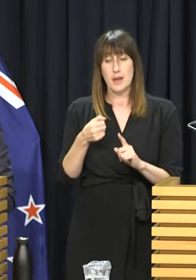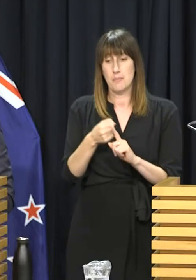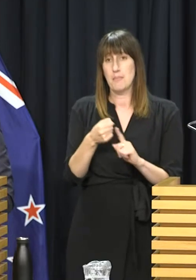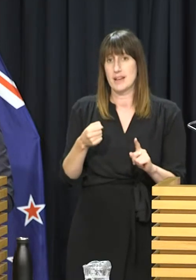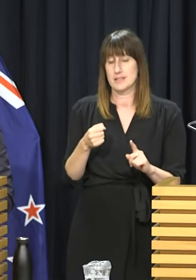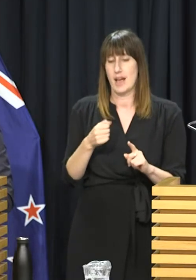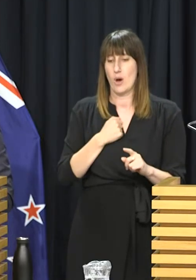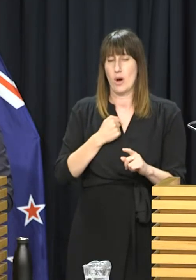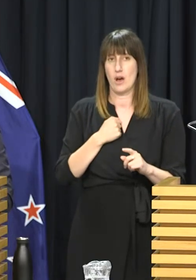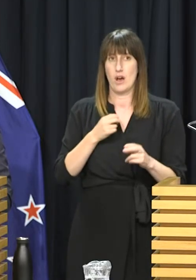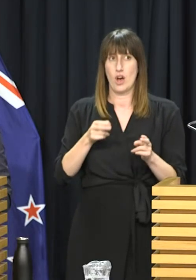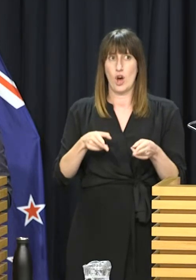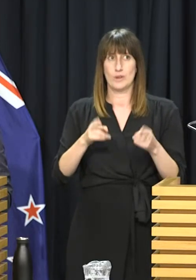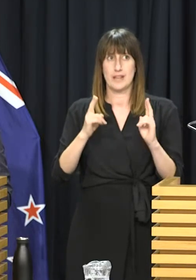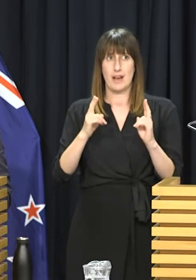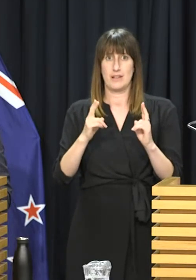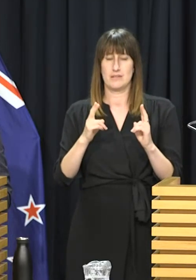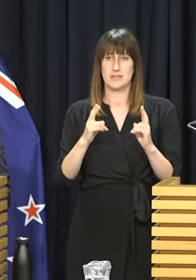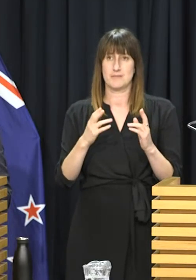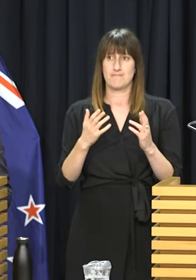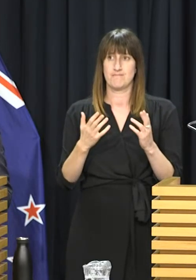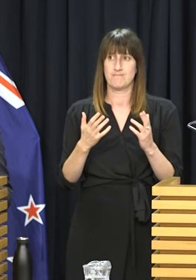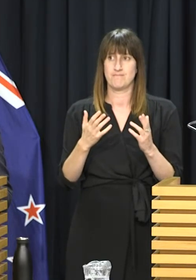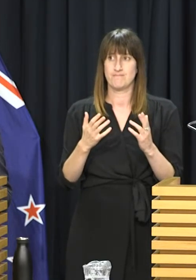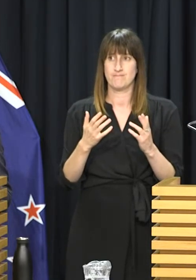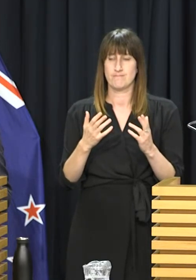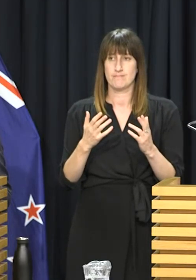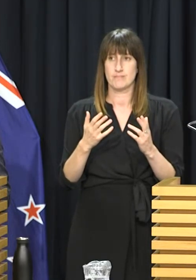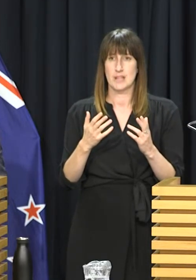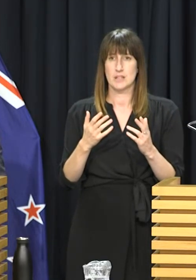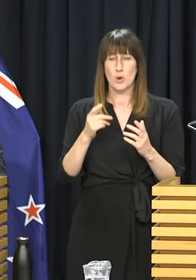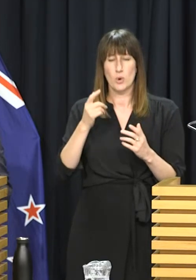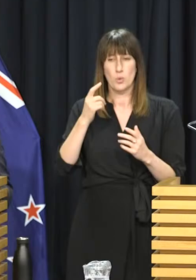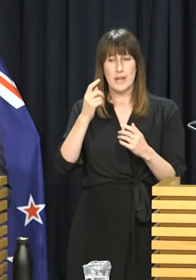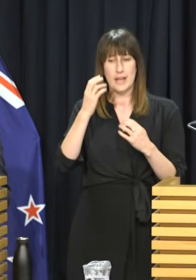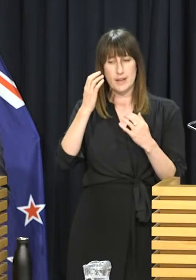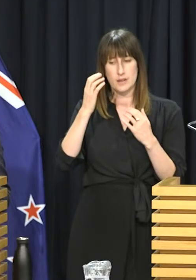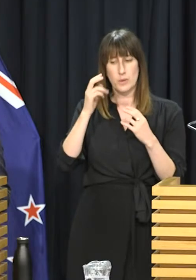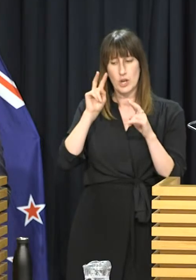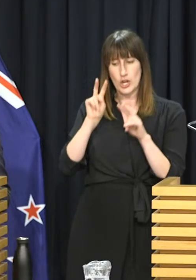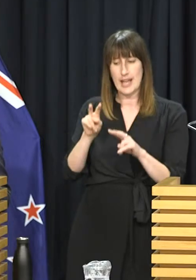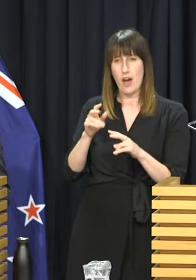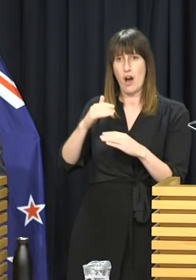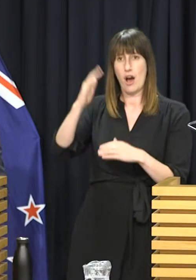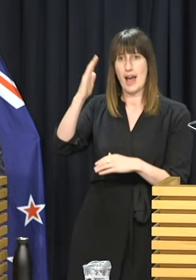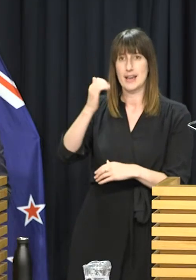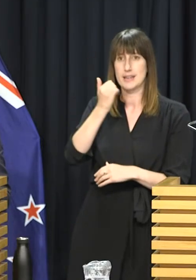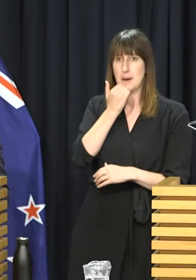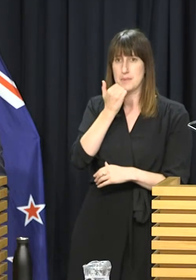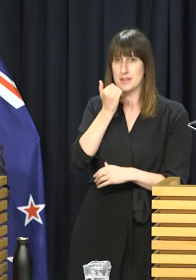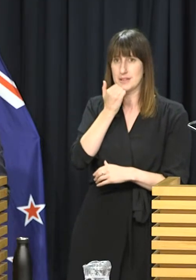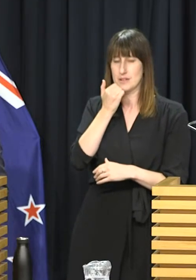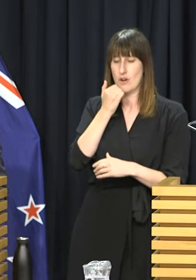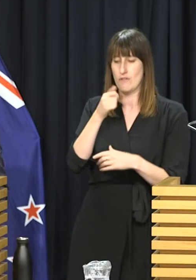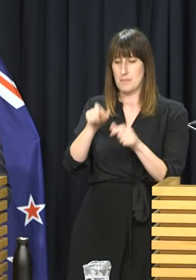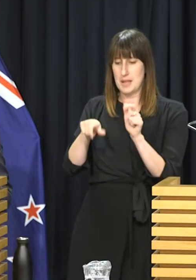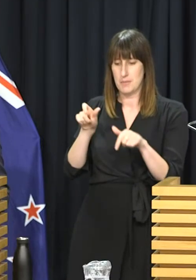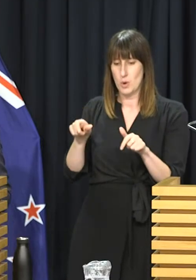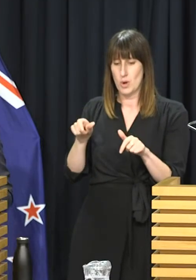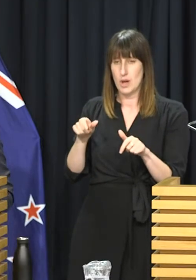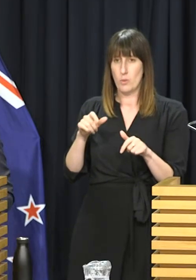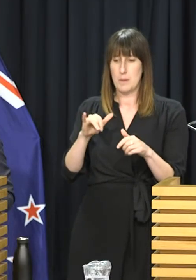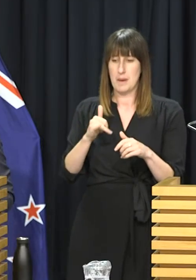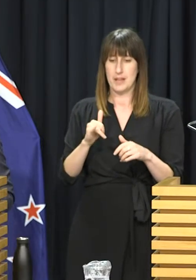facilities. And as we look at higher concentrations of risk, then we would look at doing other things in order to